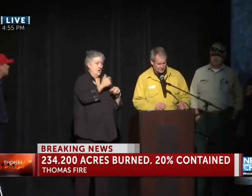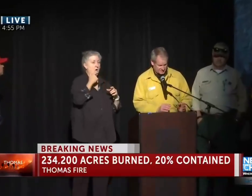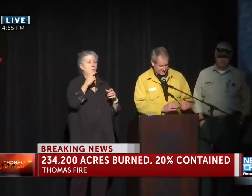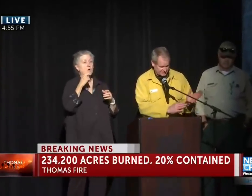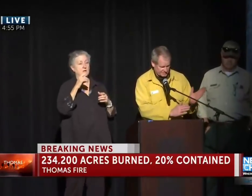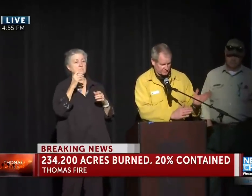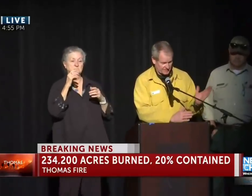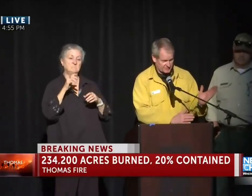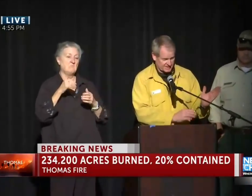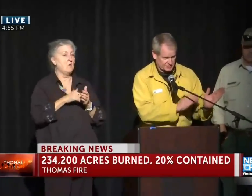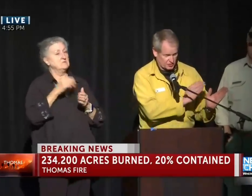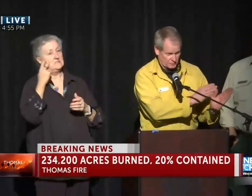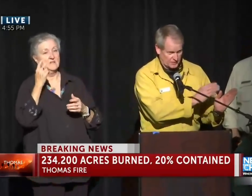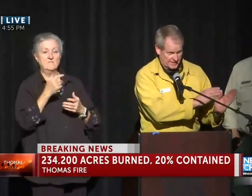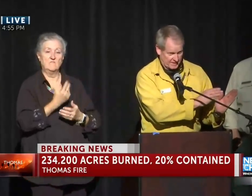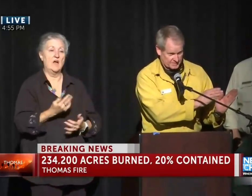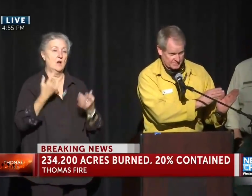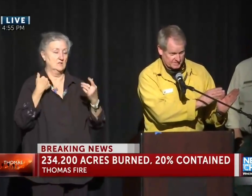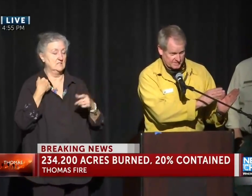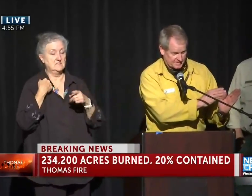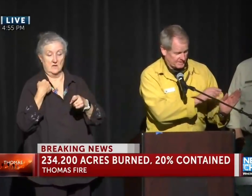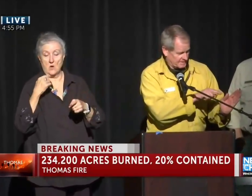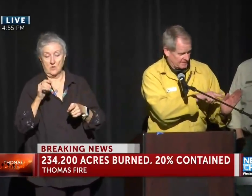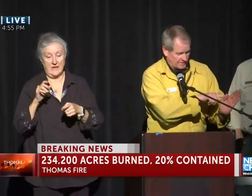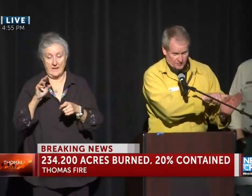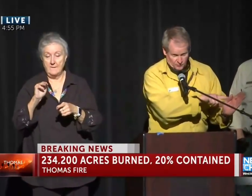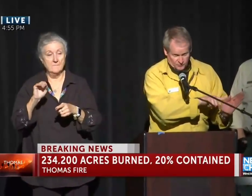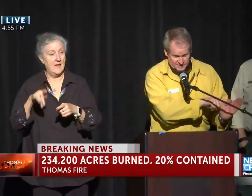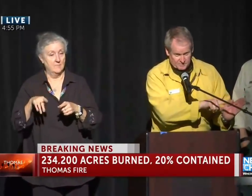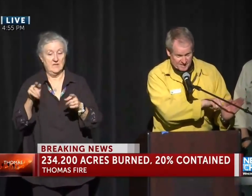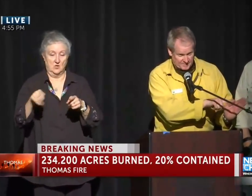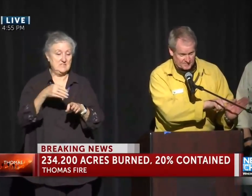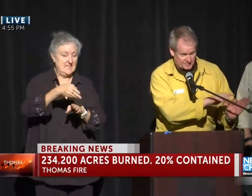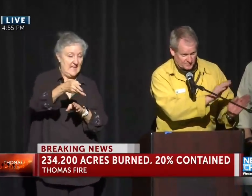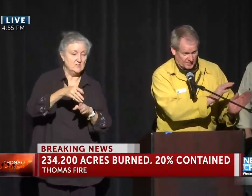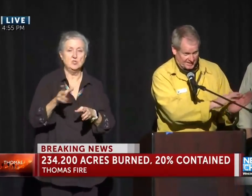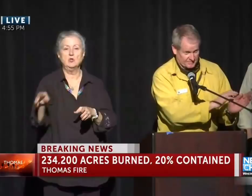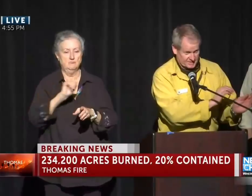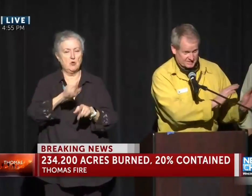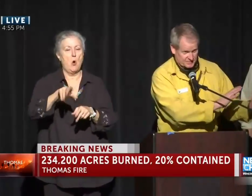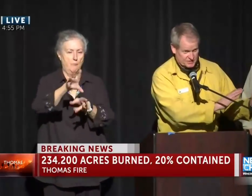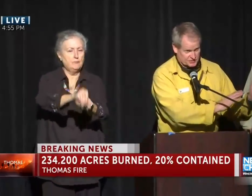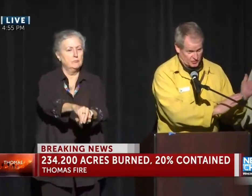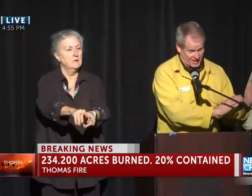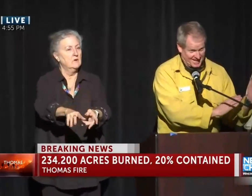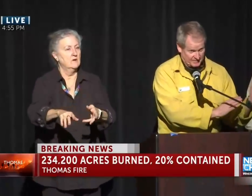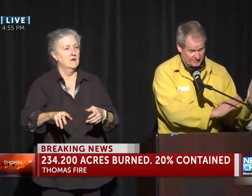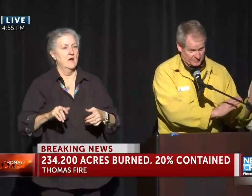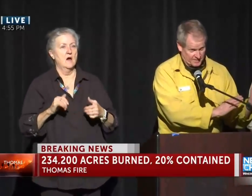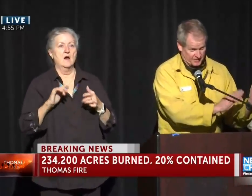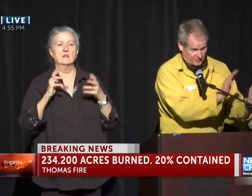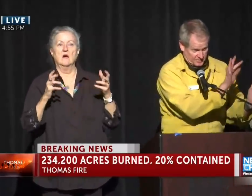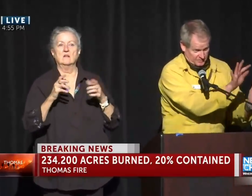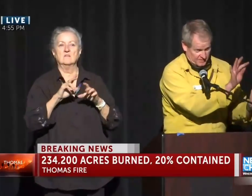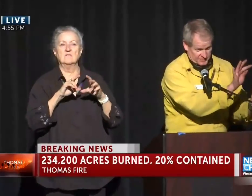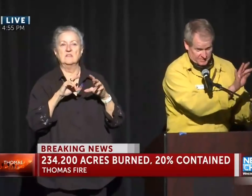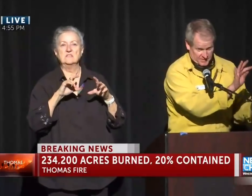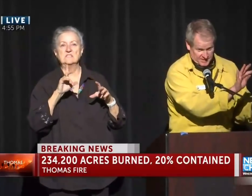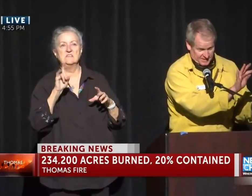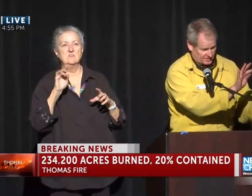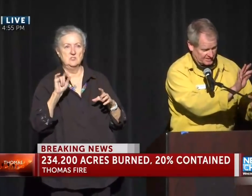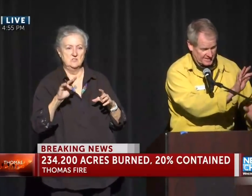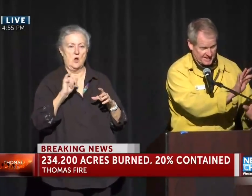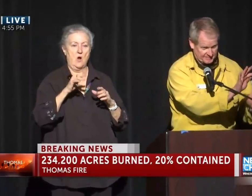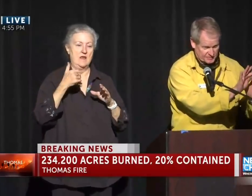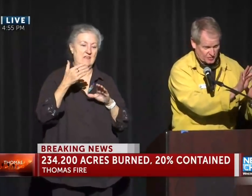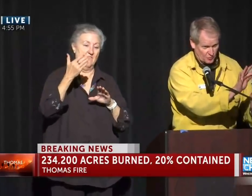draw a map and we say, here's the fire's edge, go put it out. This map, a lot of these divisions are ahead of the fire, and the fire's